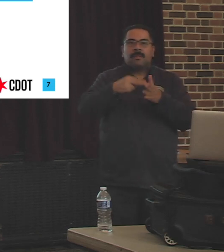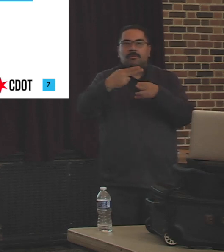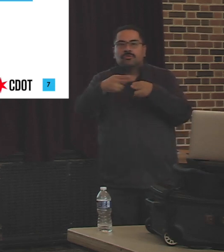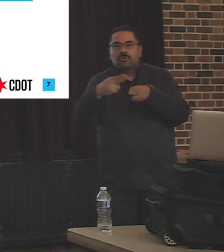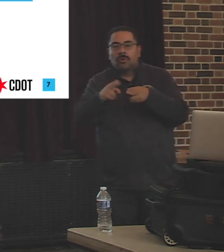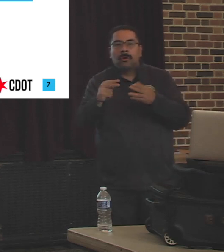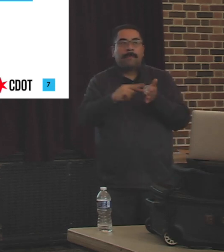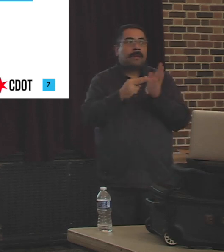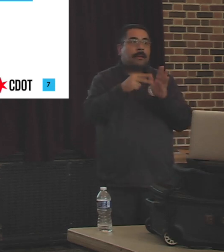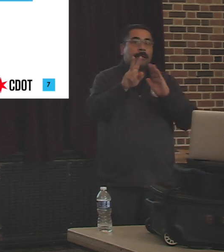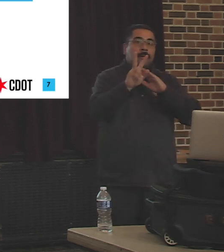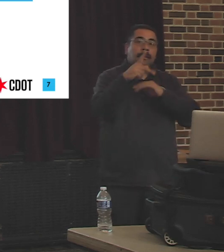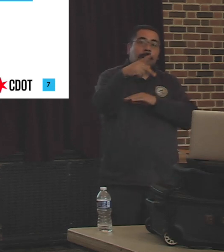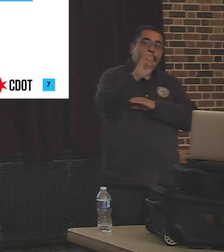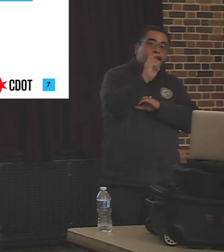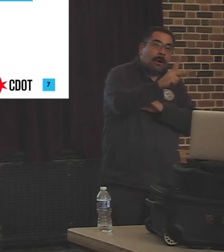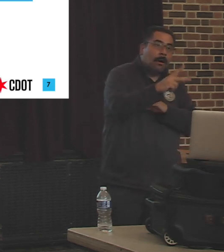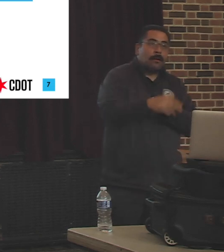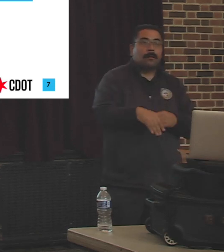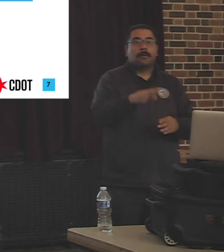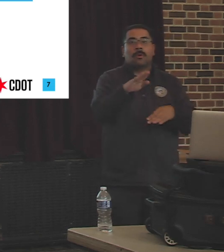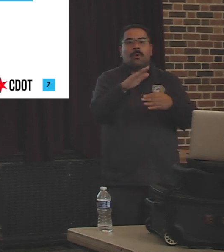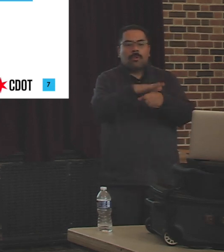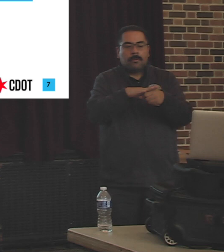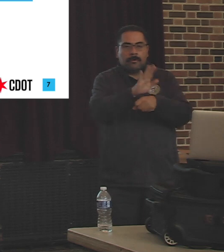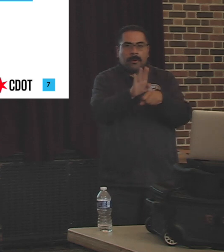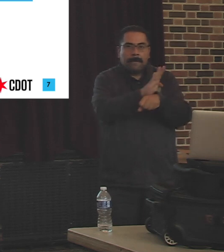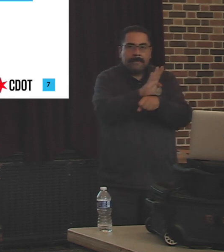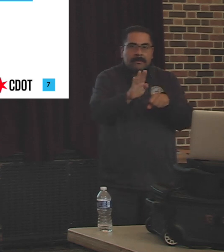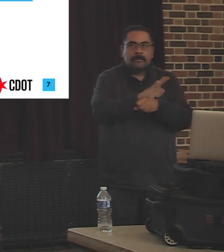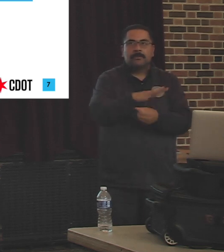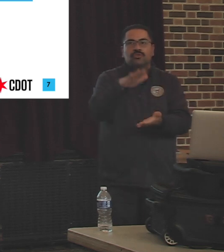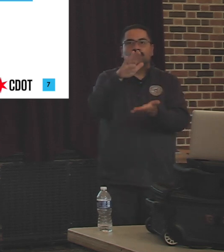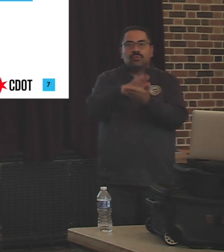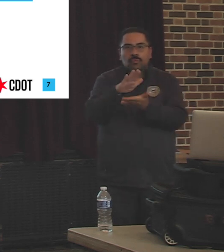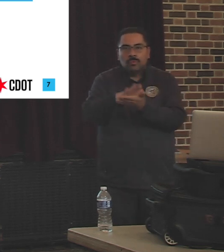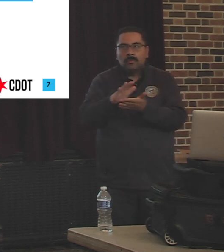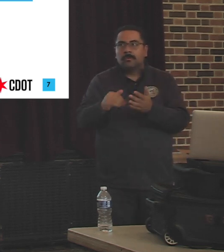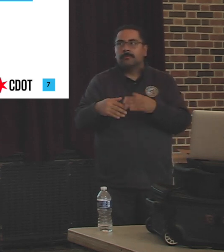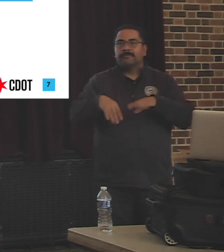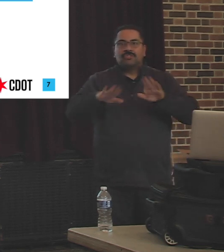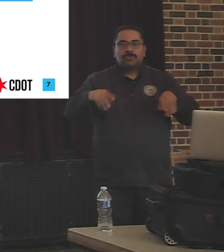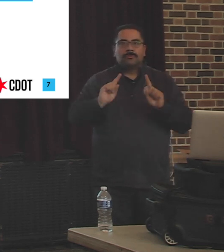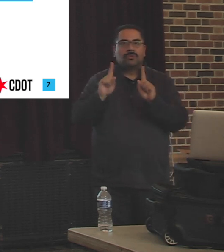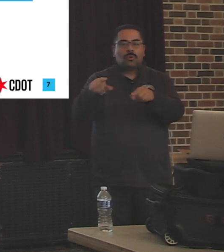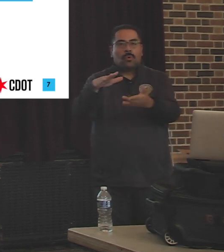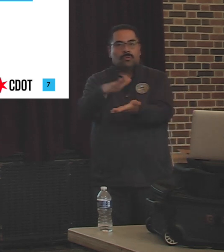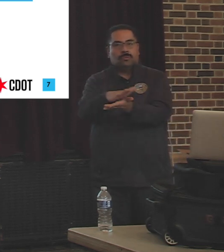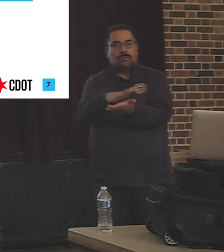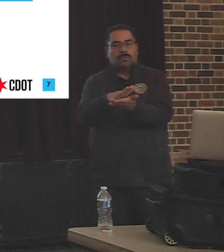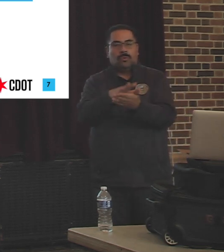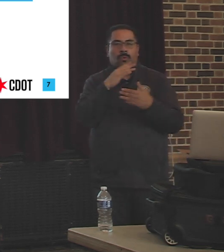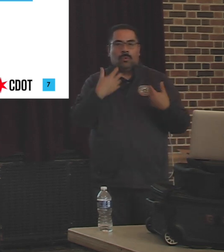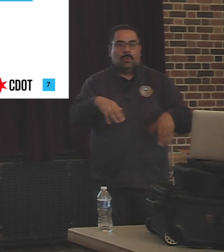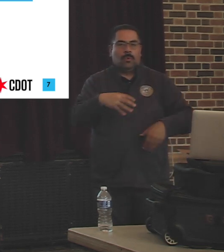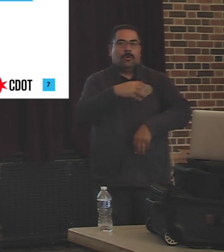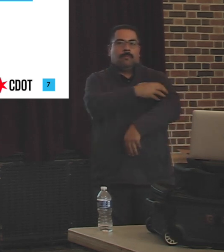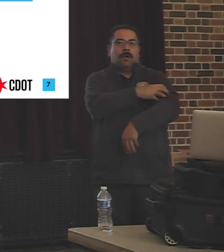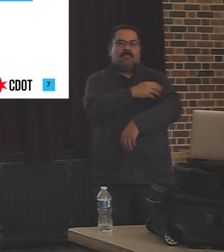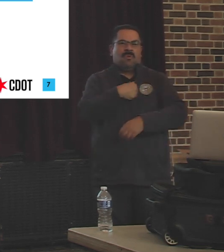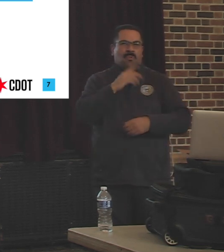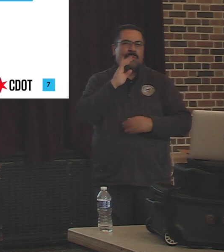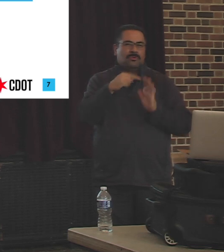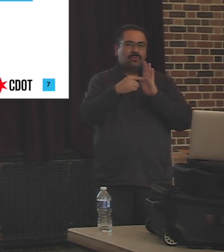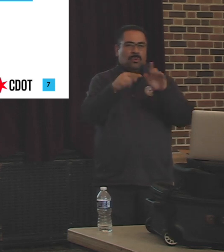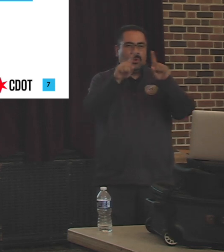local business, getting to school, or getting your kid to school. And that's been incredibly powerful. And we've seen that. I know I've got a slide here, which we'll get